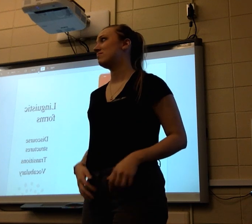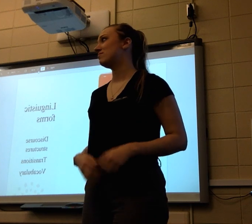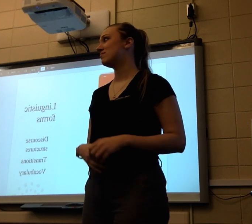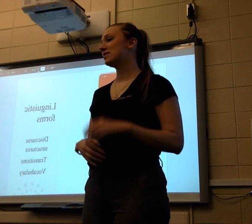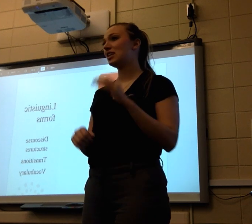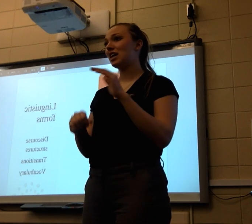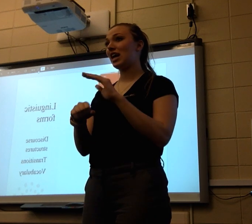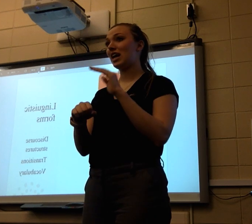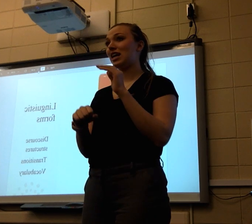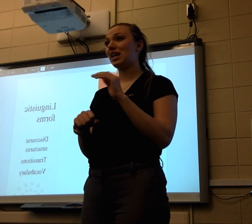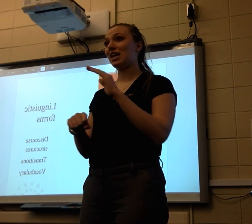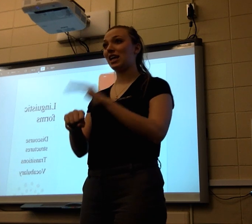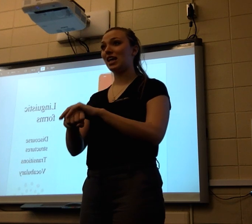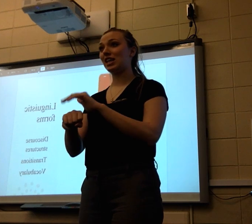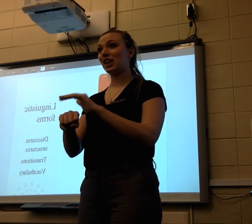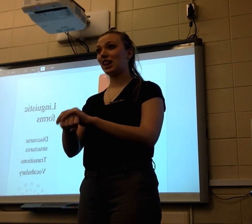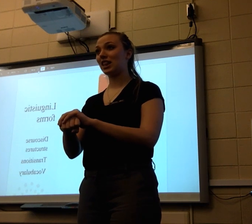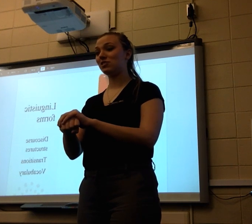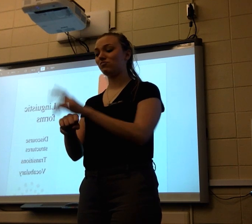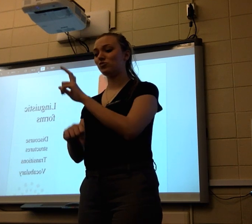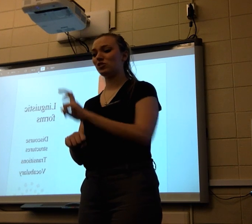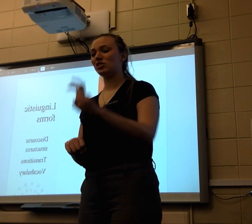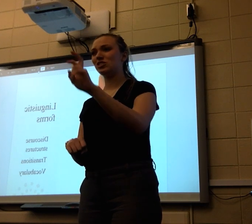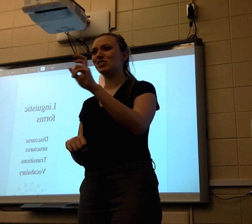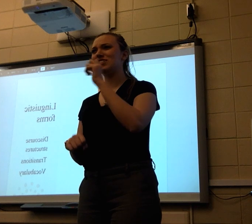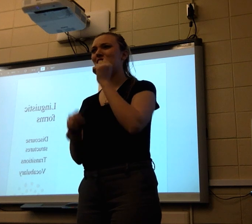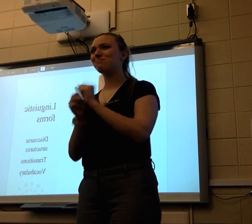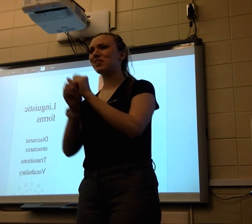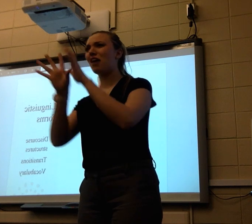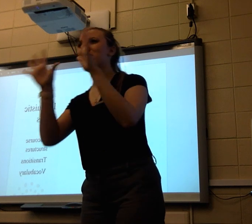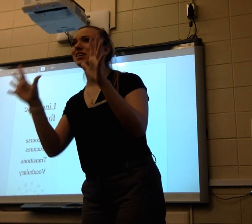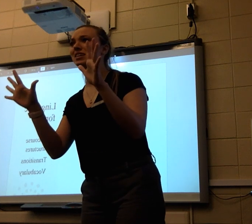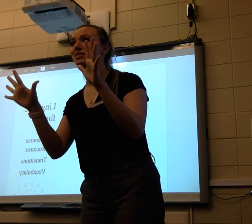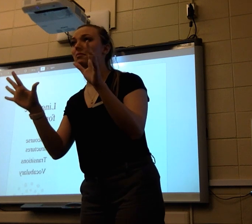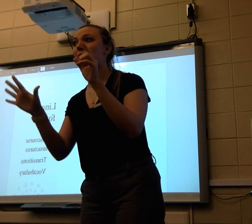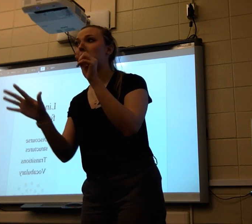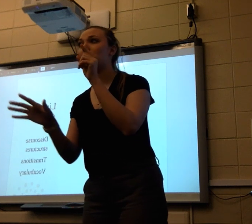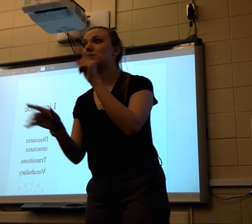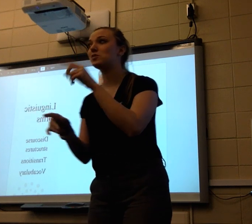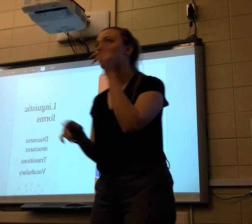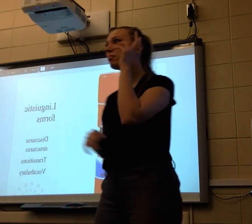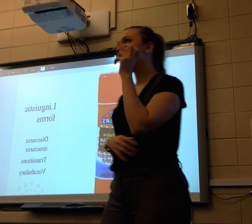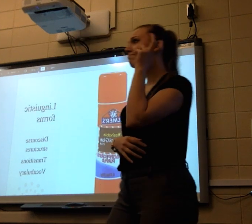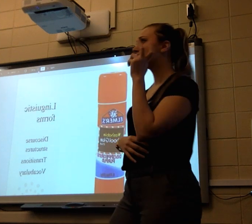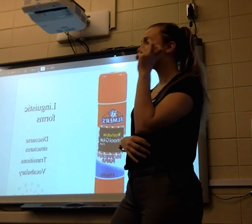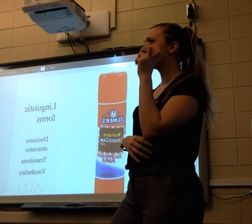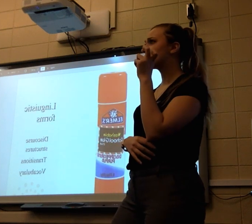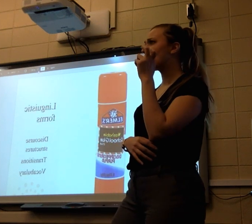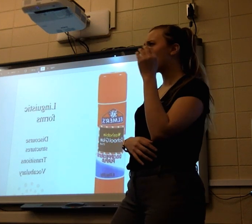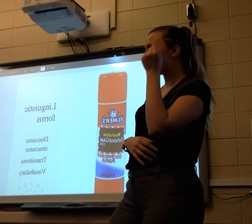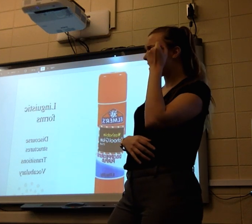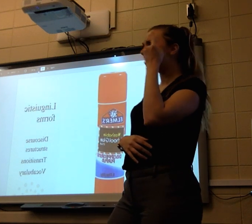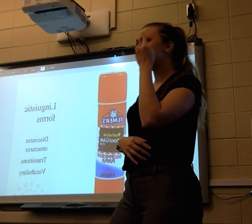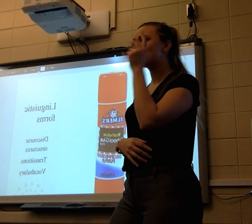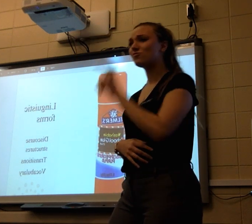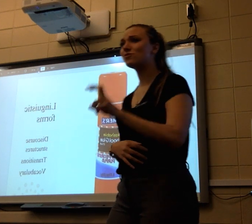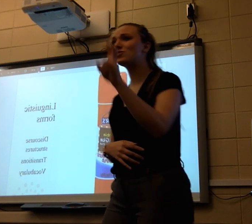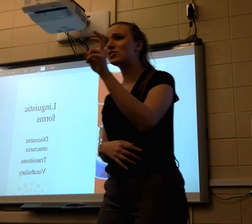not always so explicit, but you as a listener know a transition's being made. Okay?